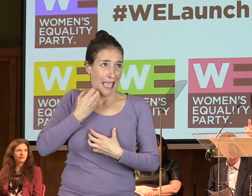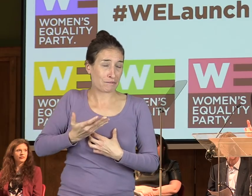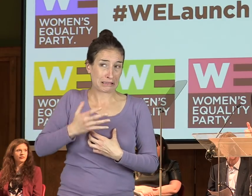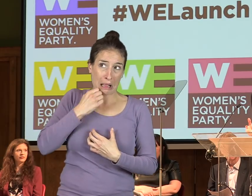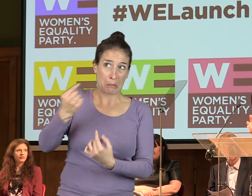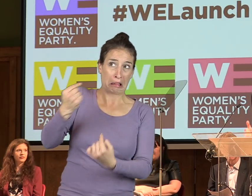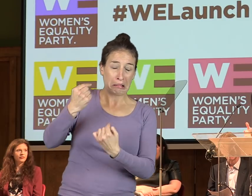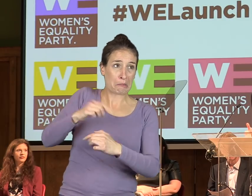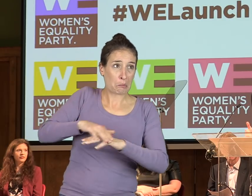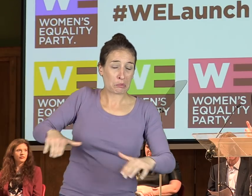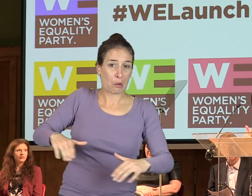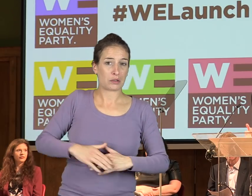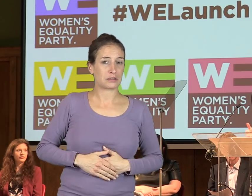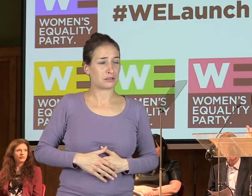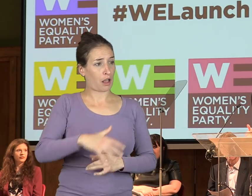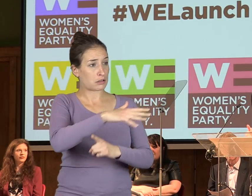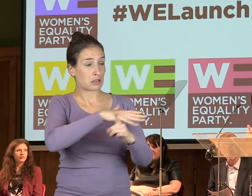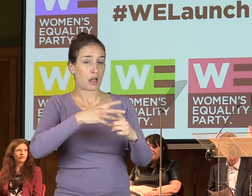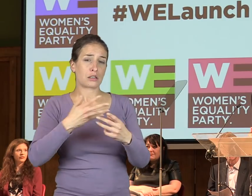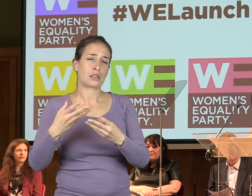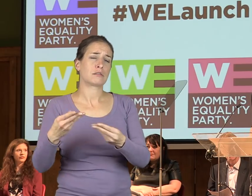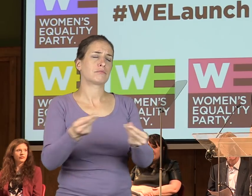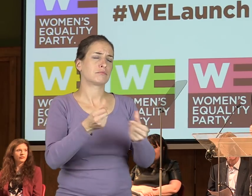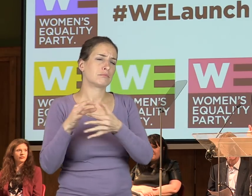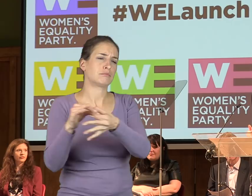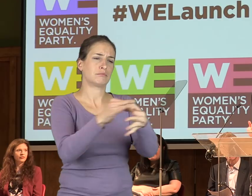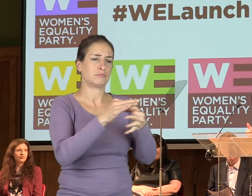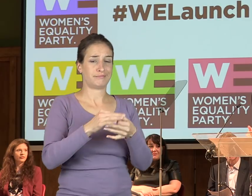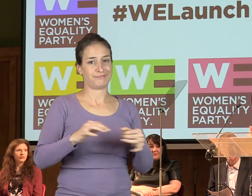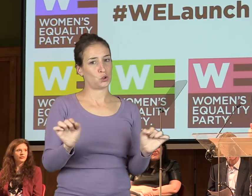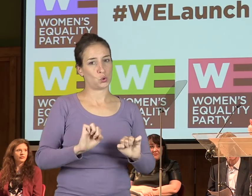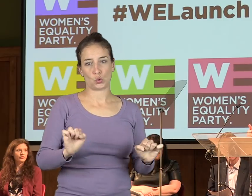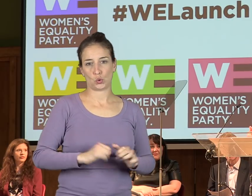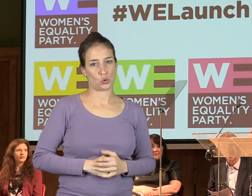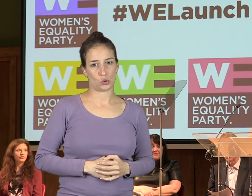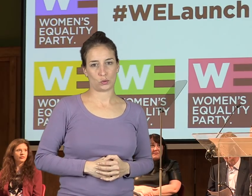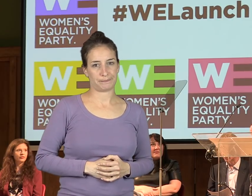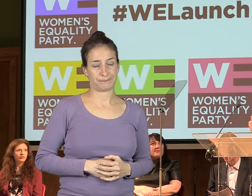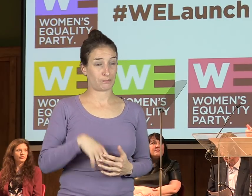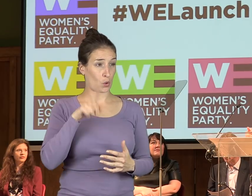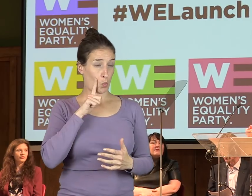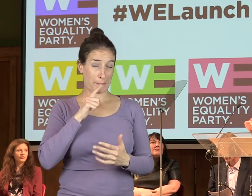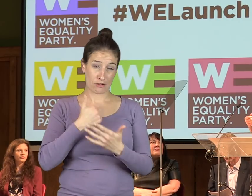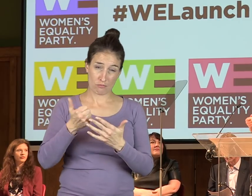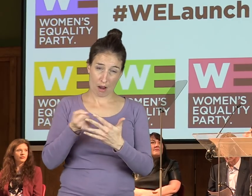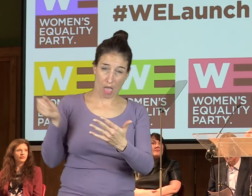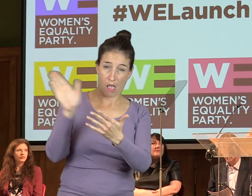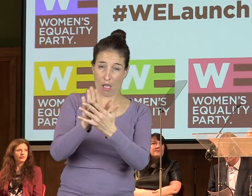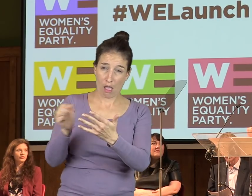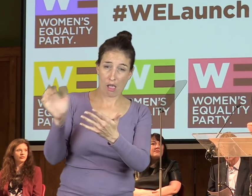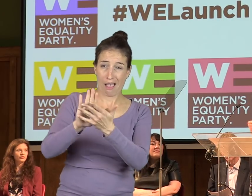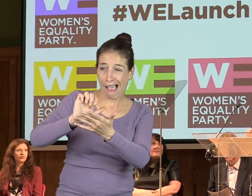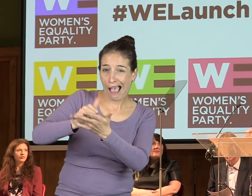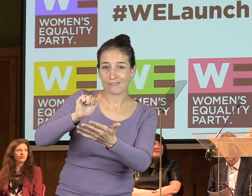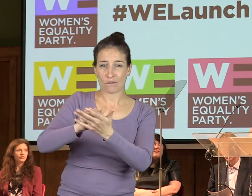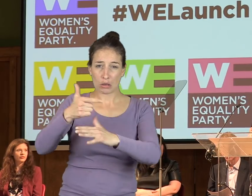Our society is not at ease with itself. Women are represented in adverts and the media as sex